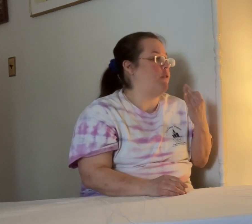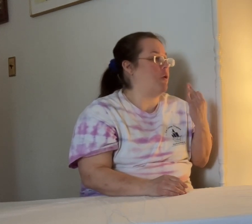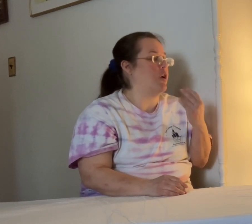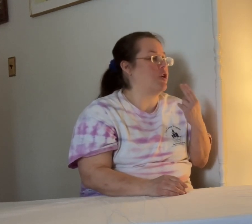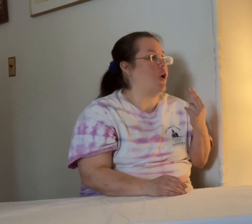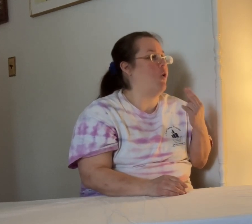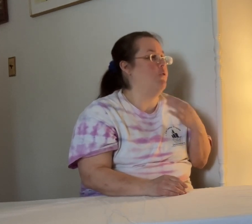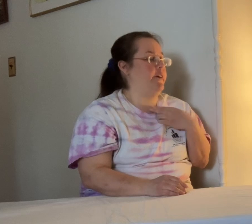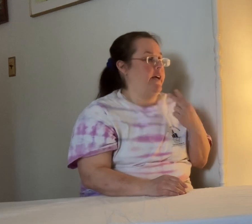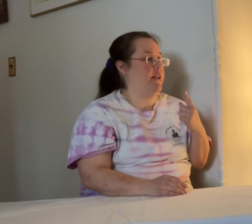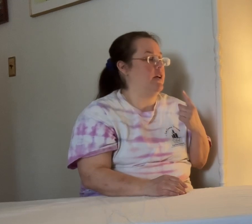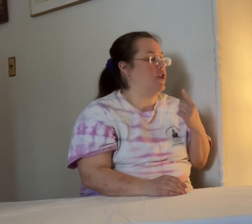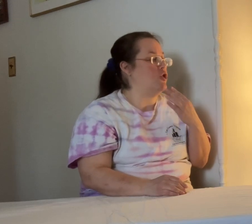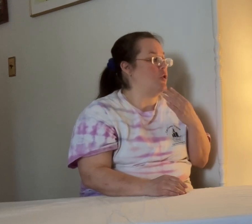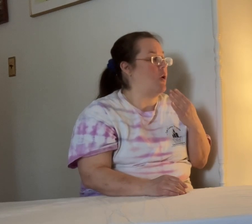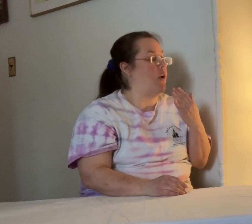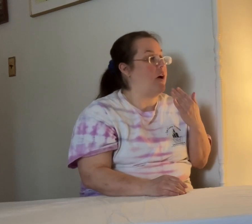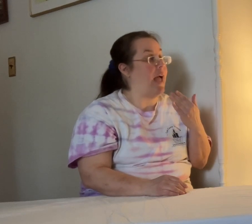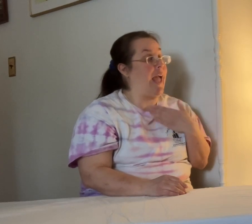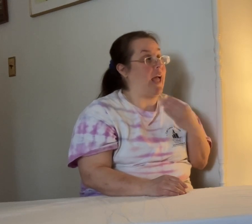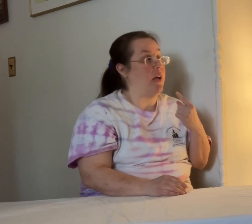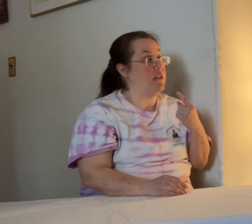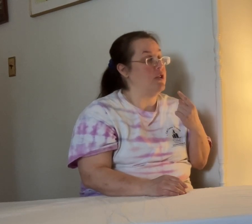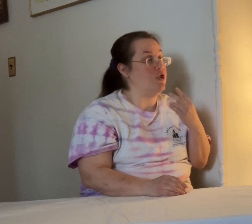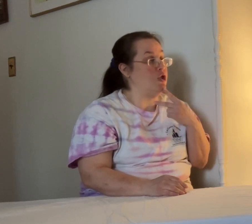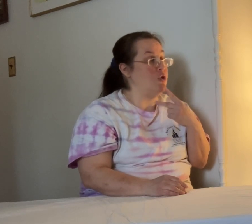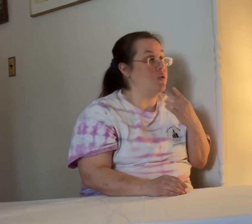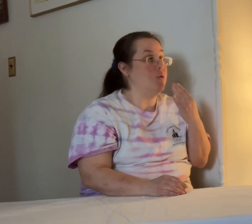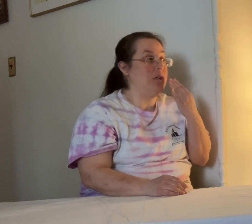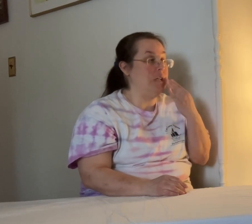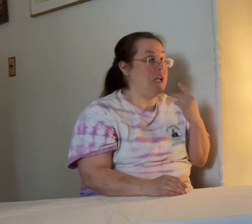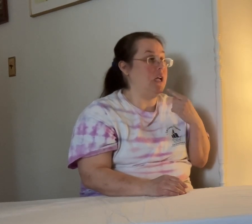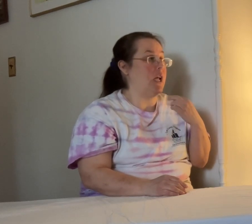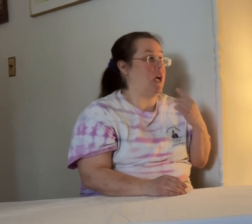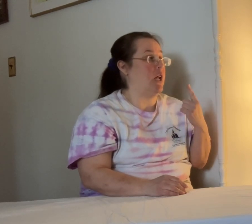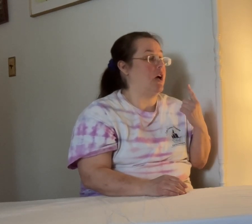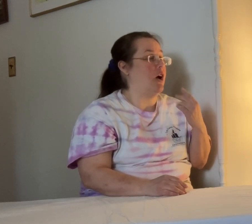for COVID, and you needed